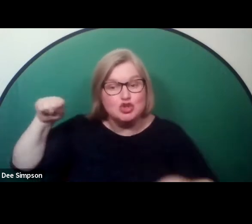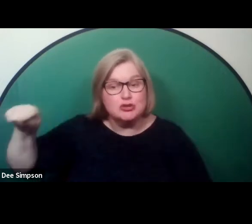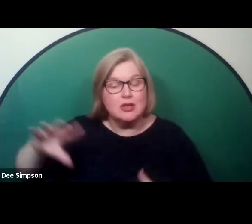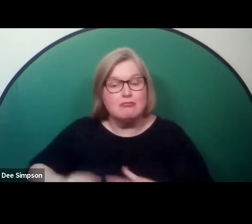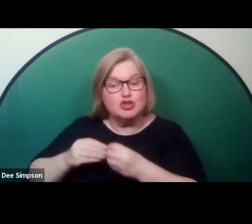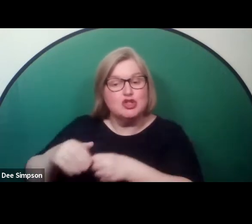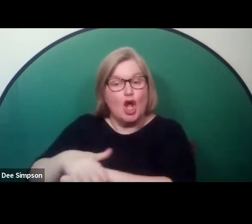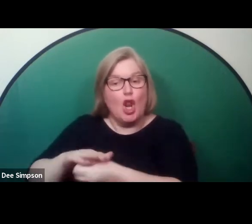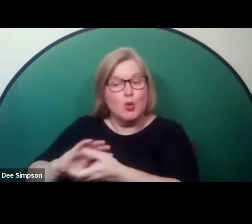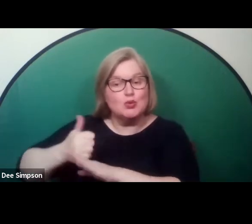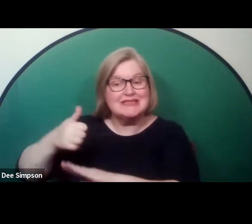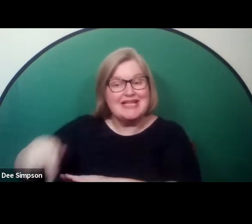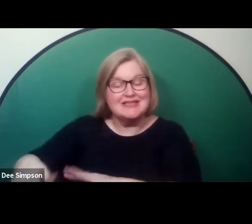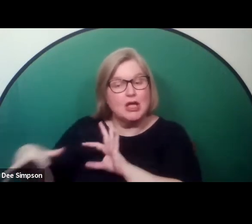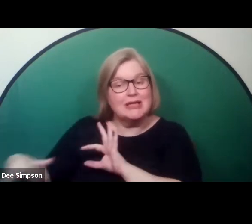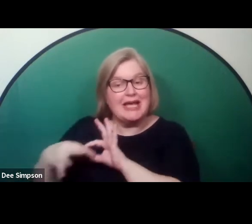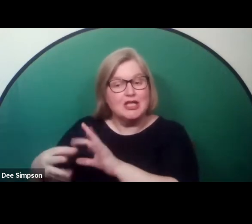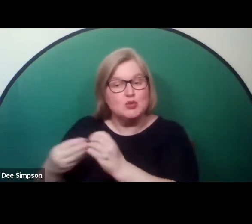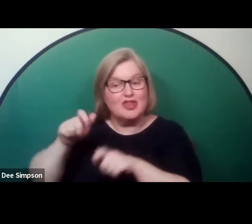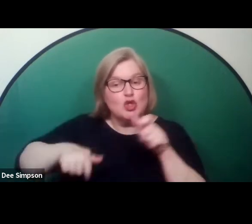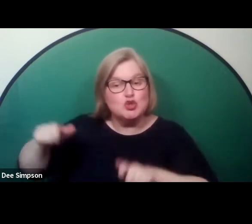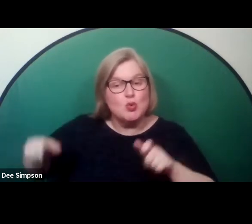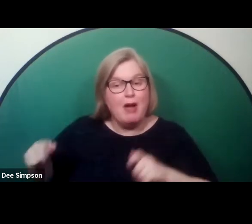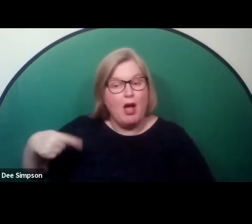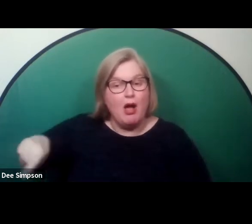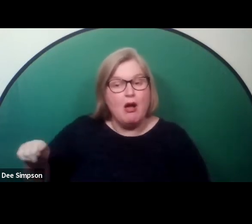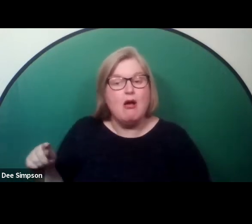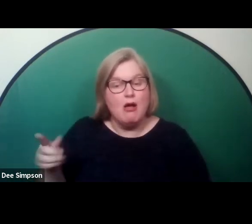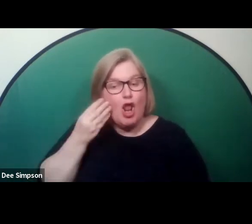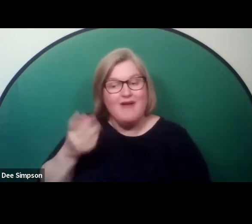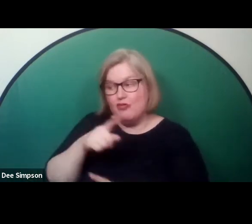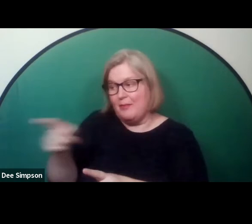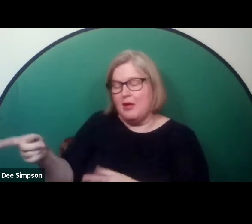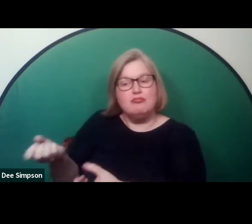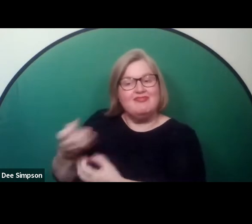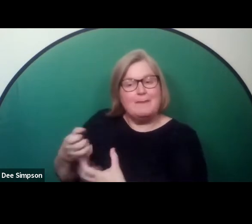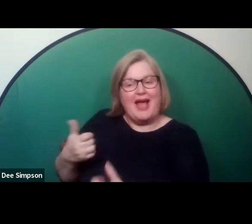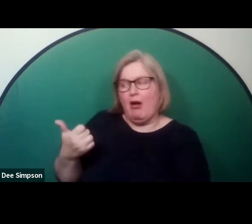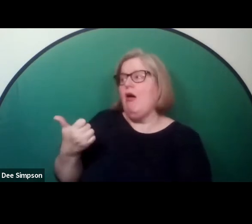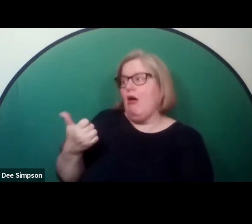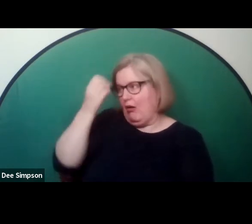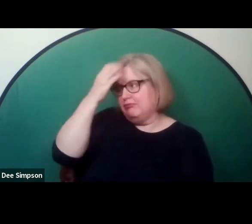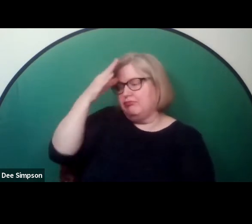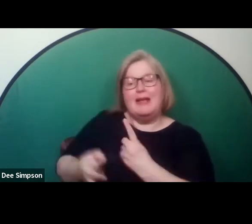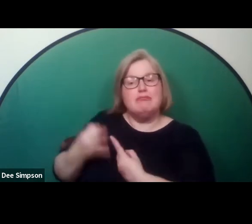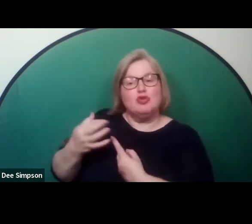Production in a local setting could engage with consumers, learn from them.